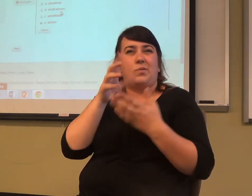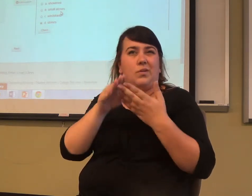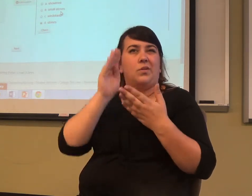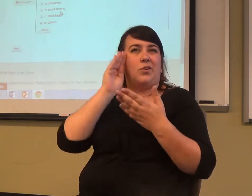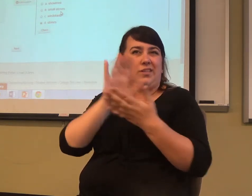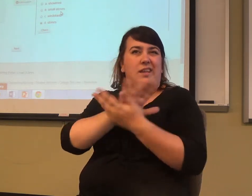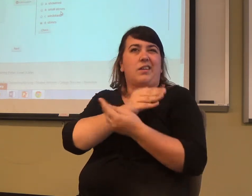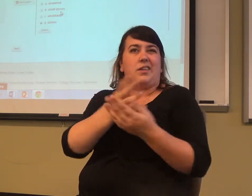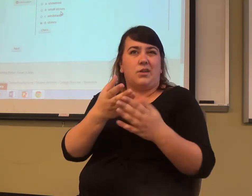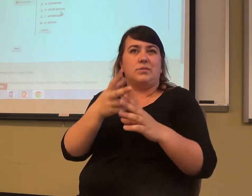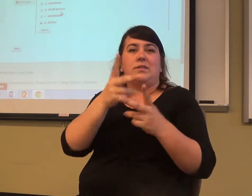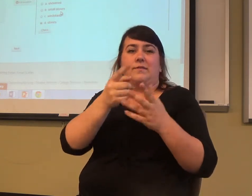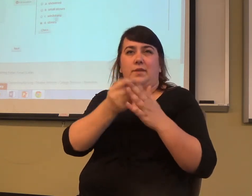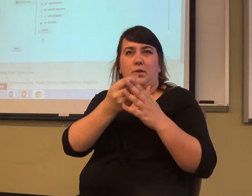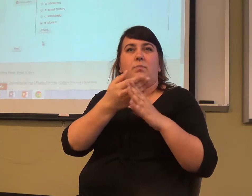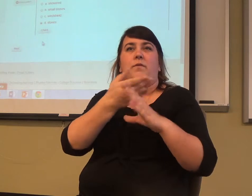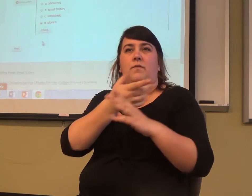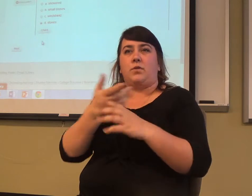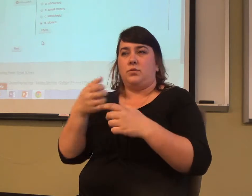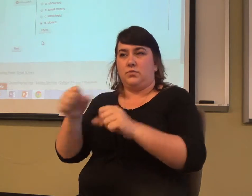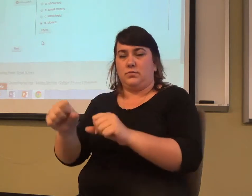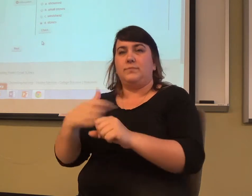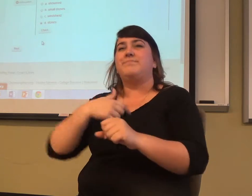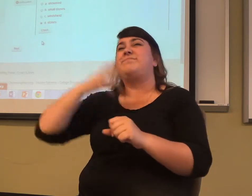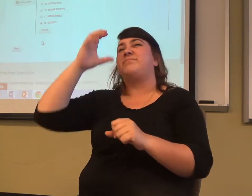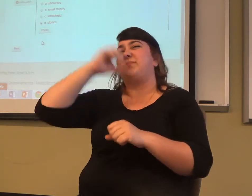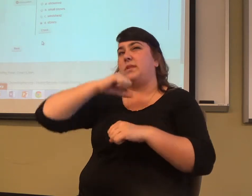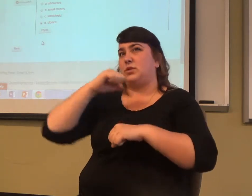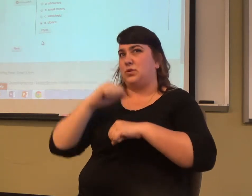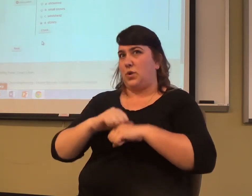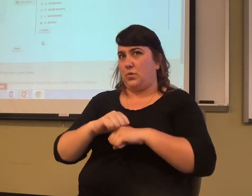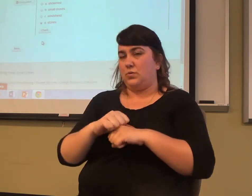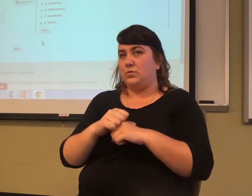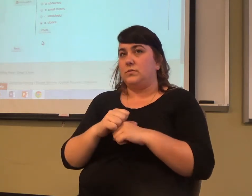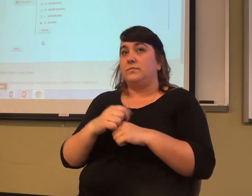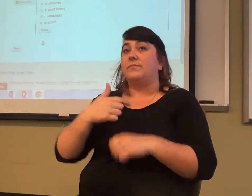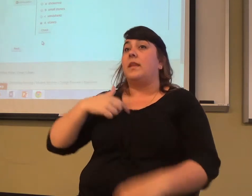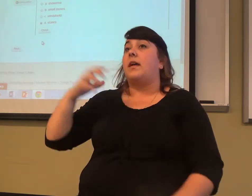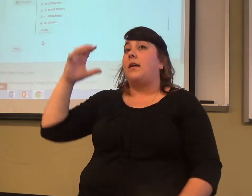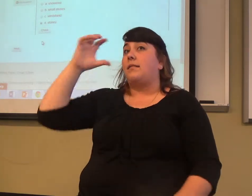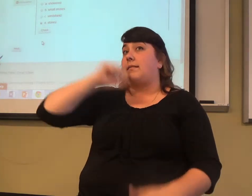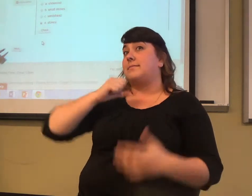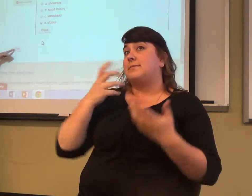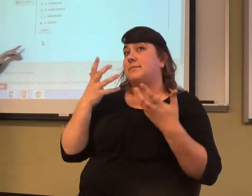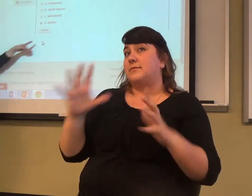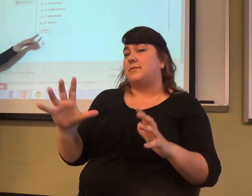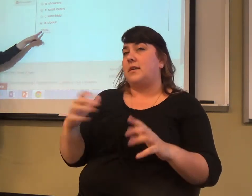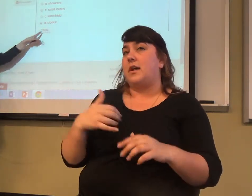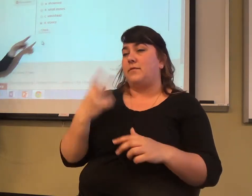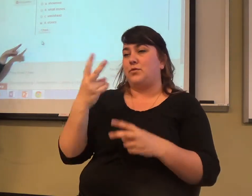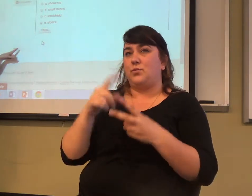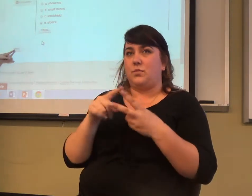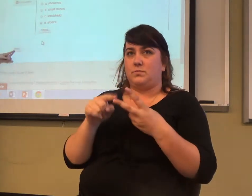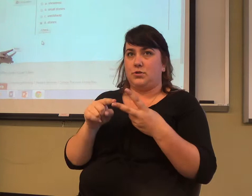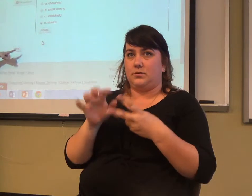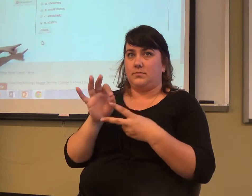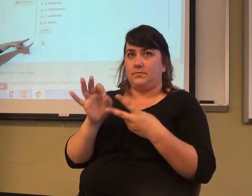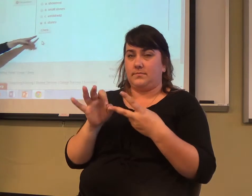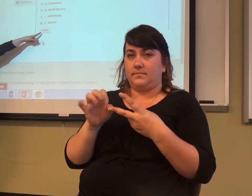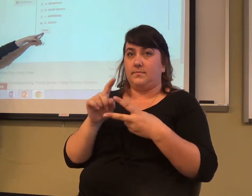attempt a quiz like this. So I'm going to guess stones. Once I've made a guess, I have two options. I can either check my